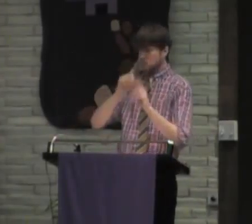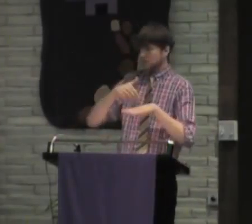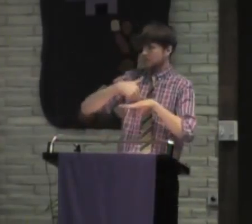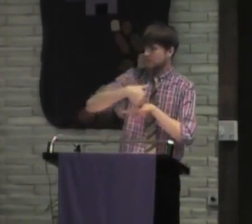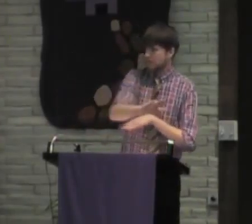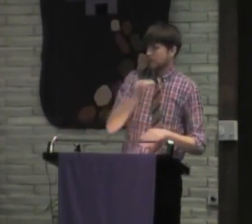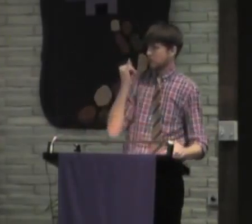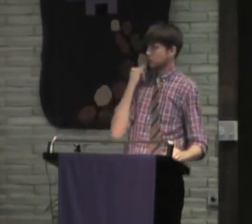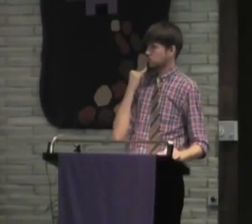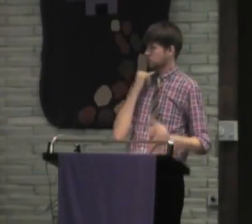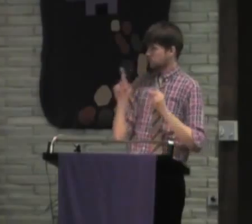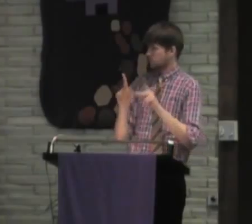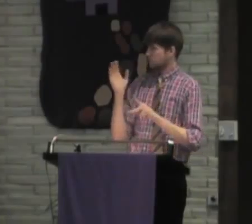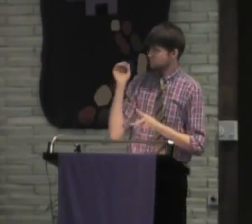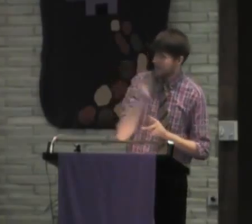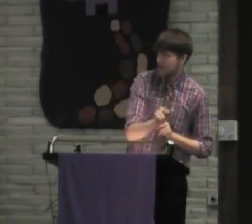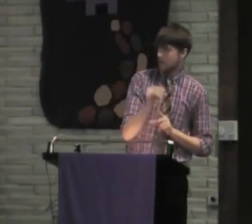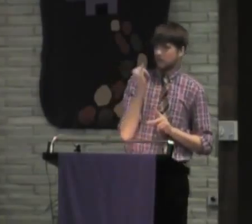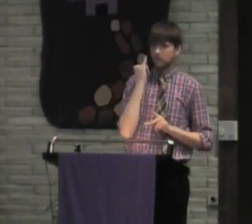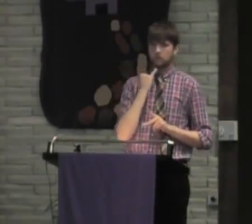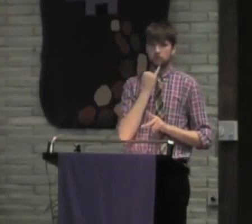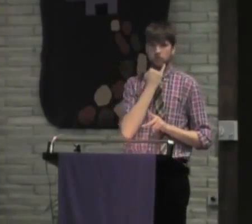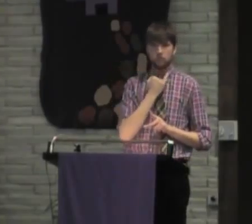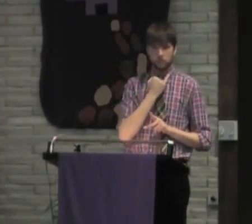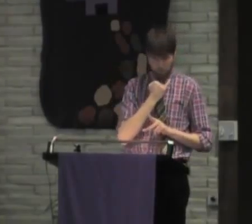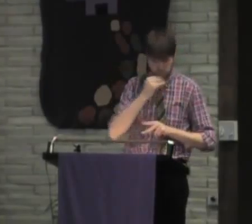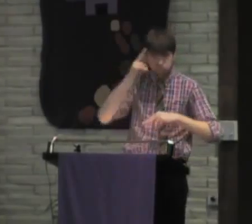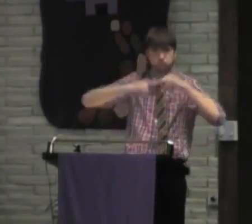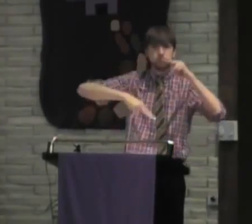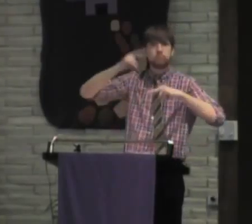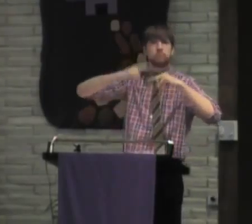the Persian king decided to send the Israelites back to Israel